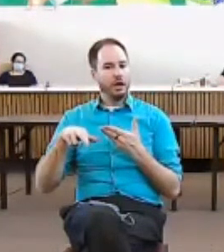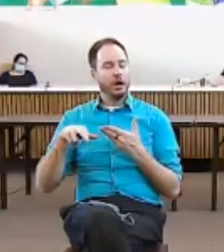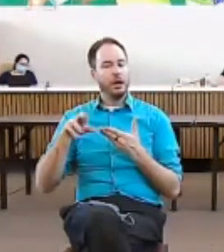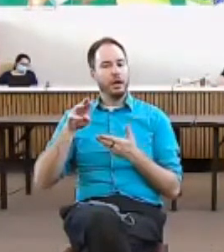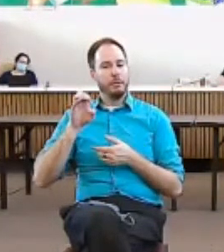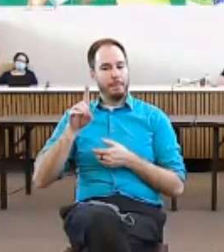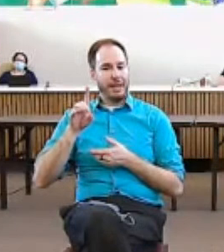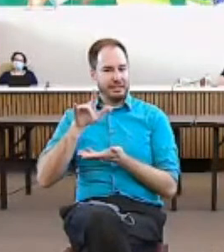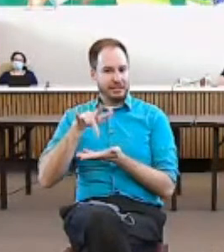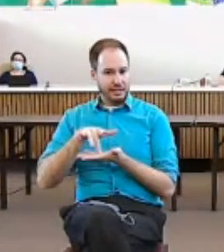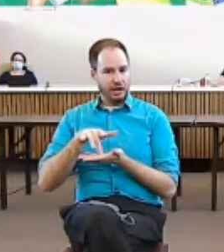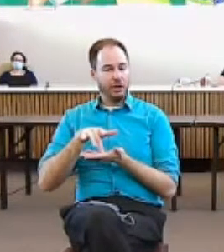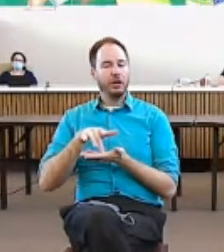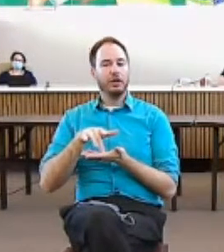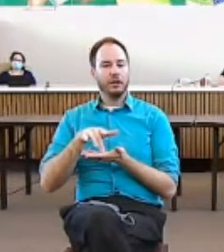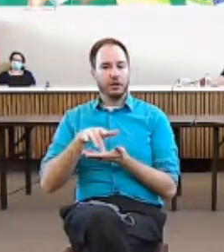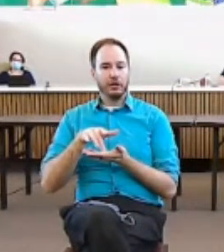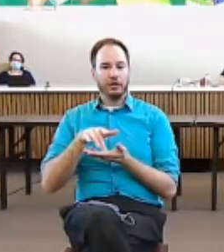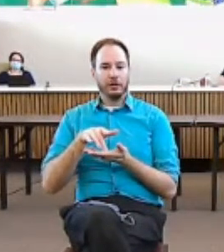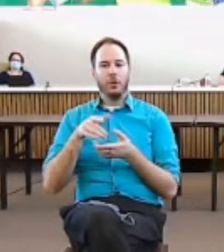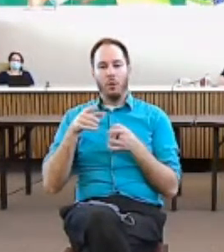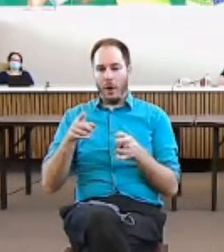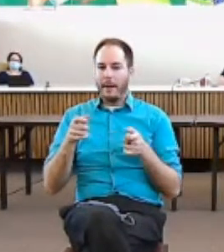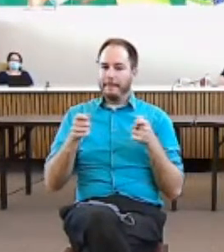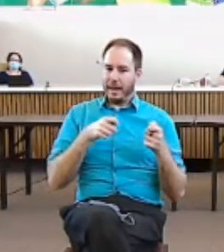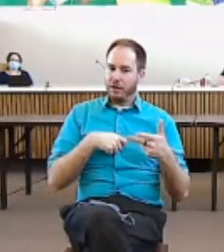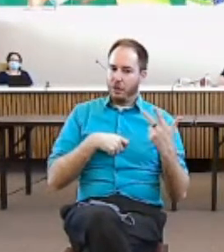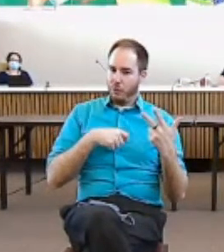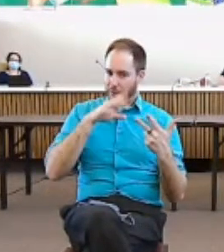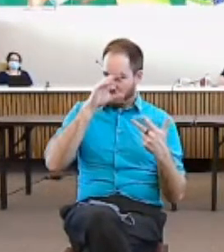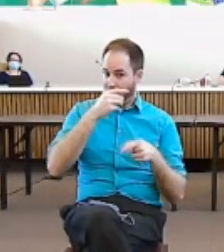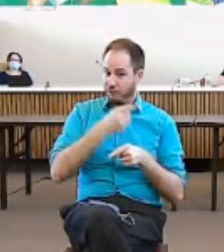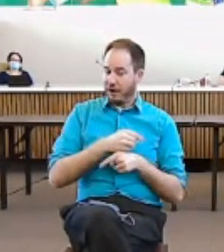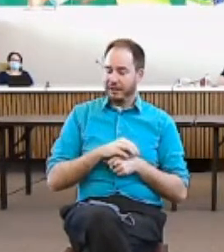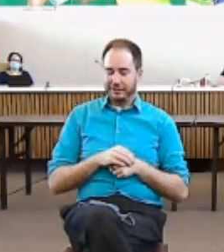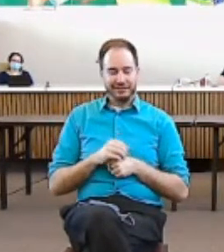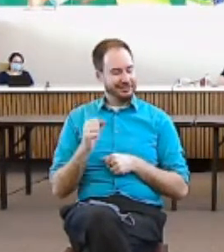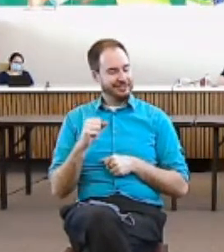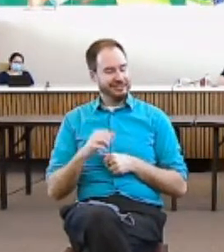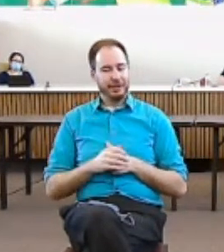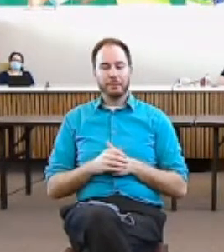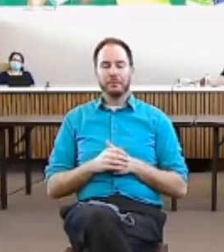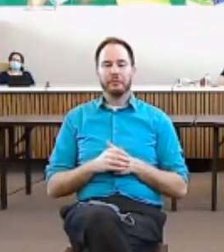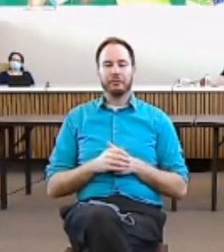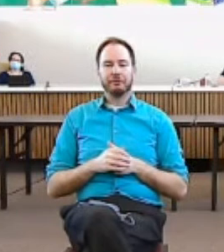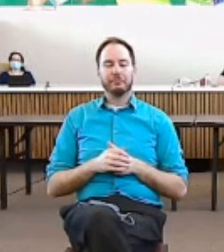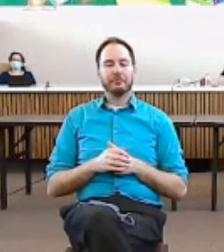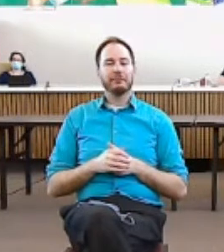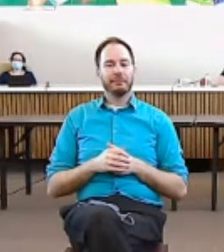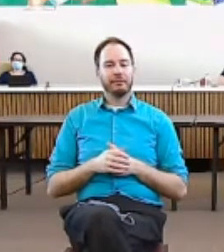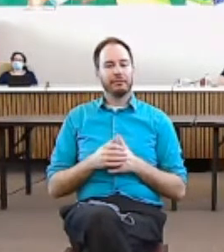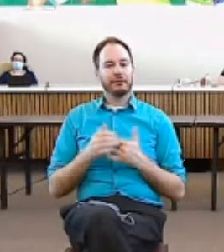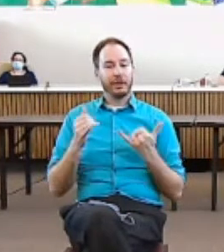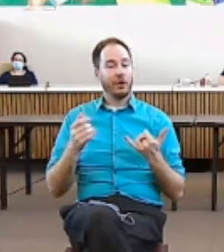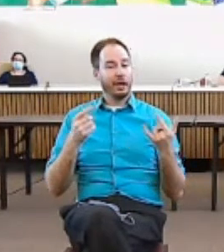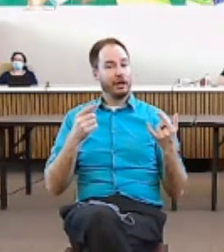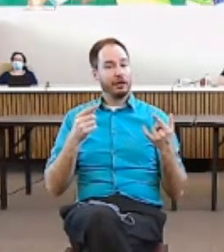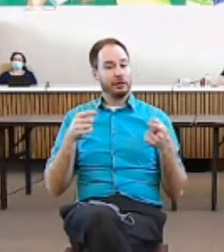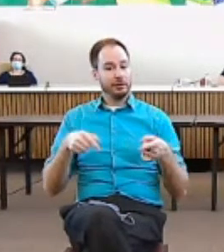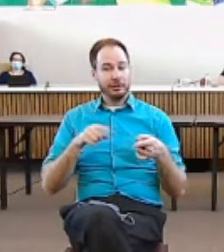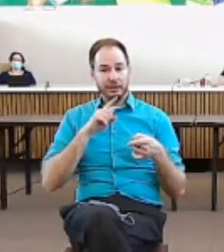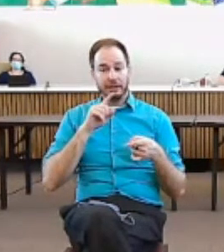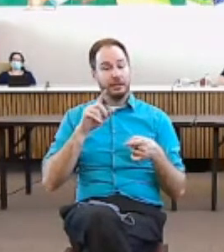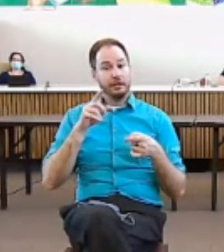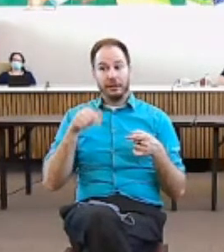Center, in between managing those 3 boys, right? So anyways, and this happens to be